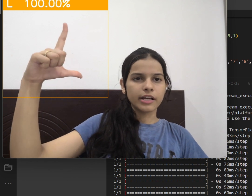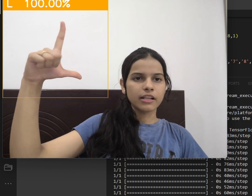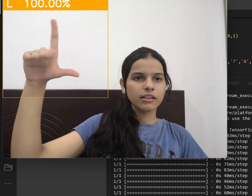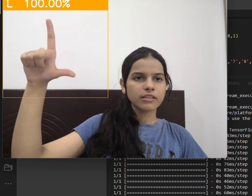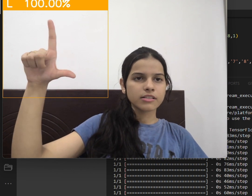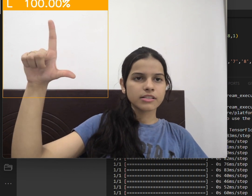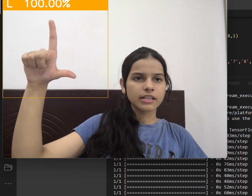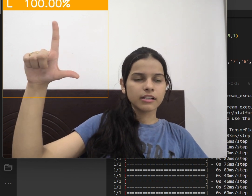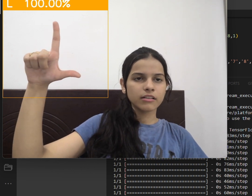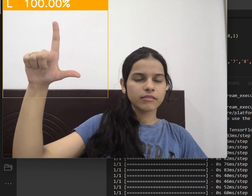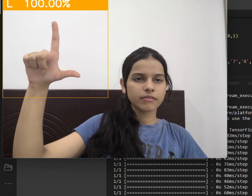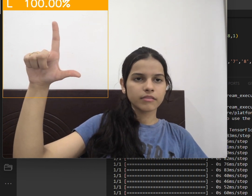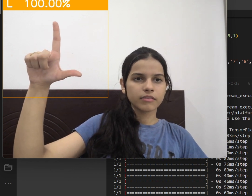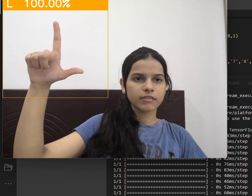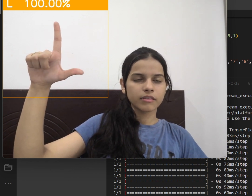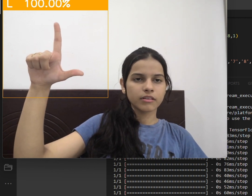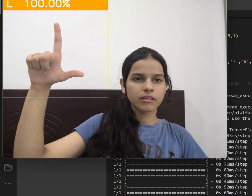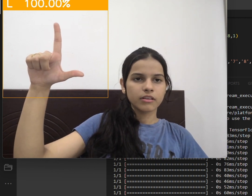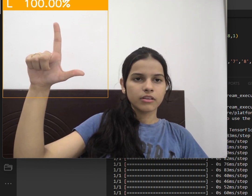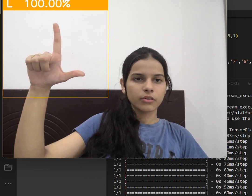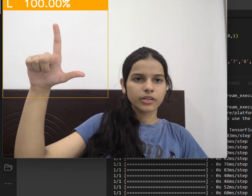L. Okay,